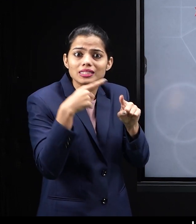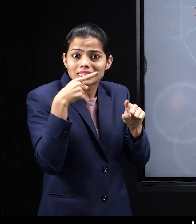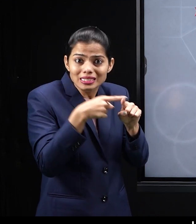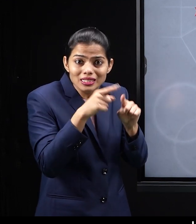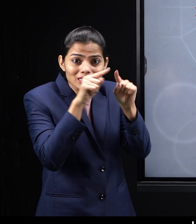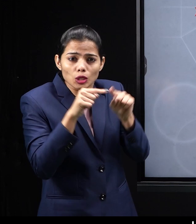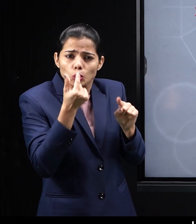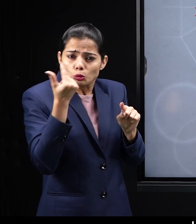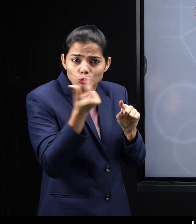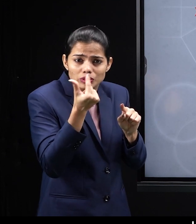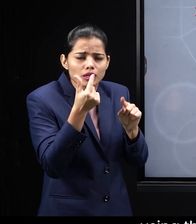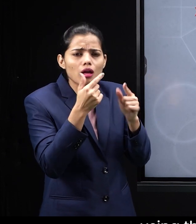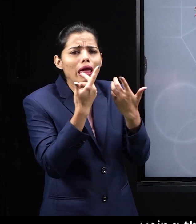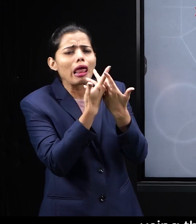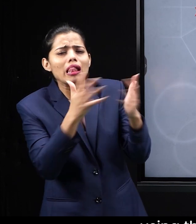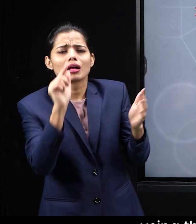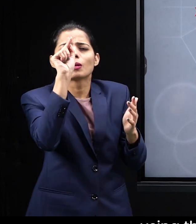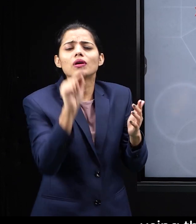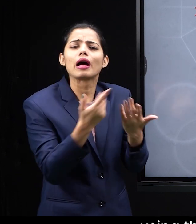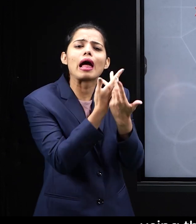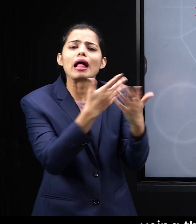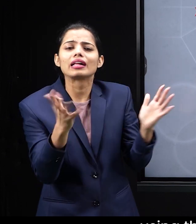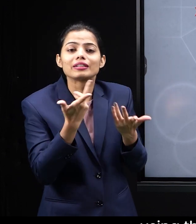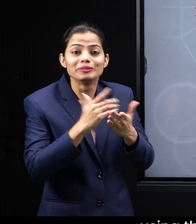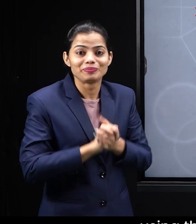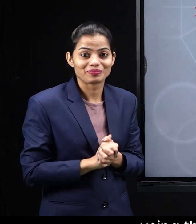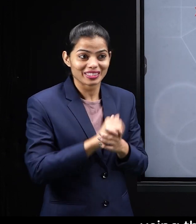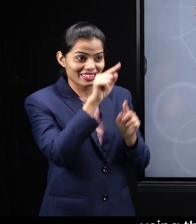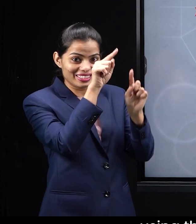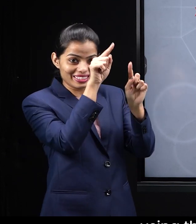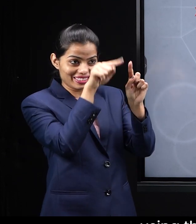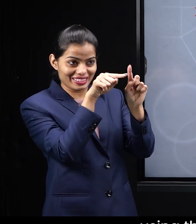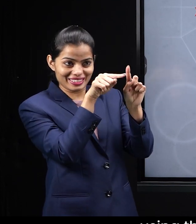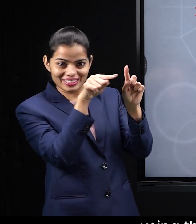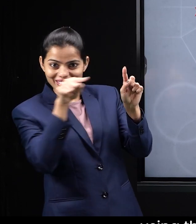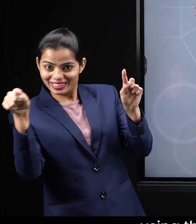identify congruent triangles using the criteria of side-angle-side,